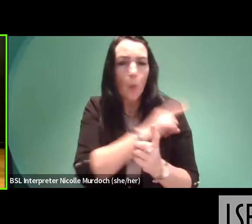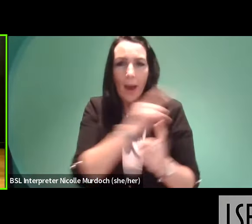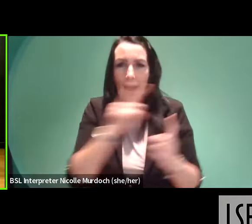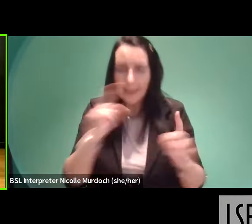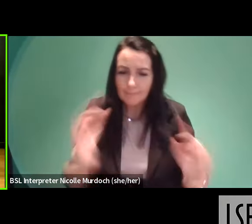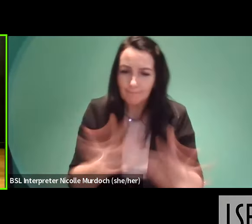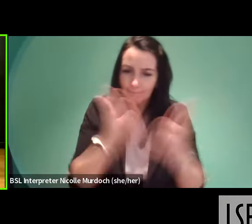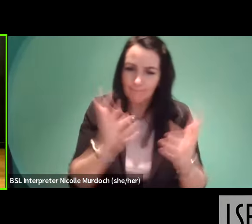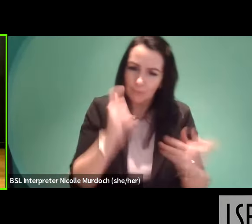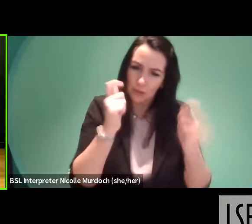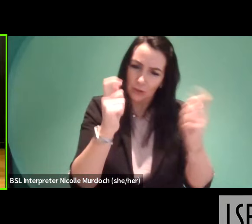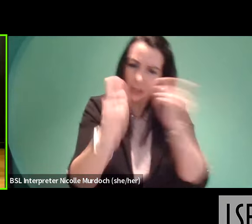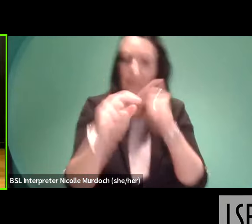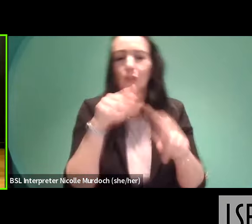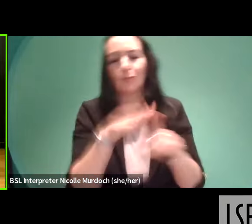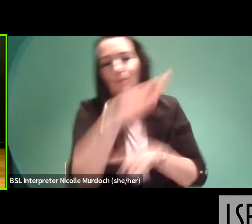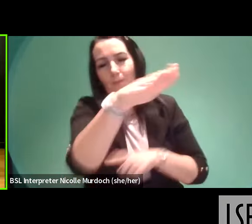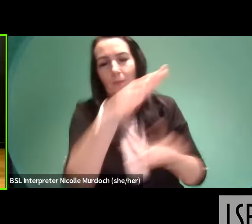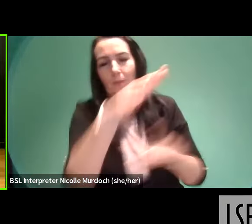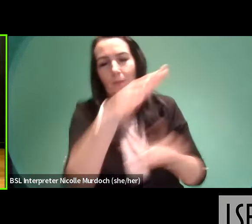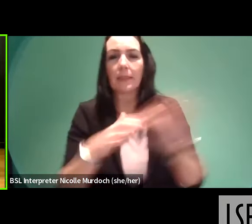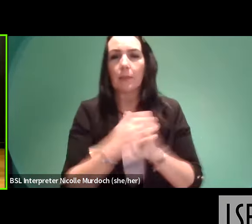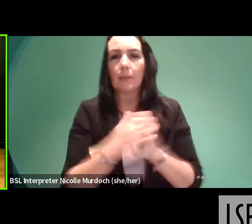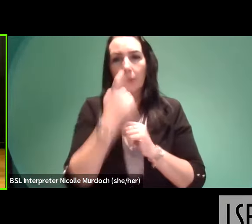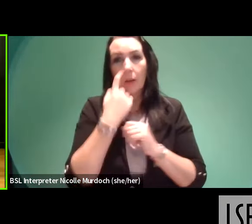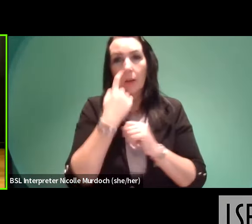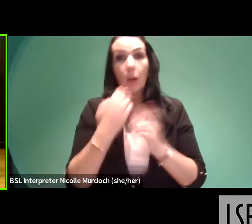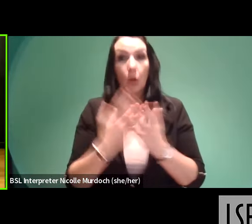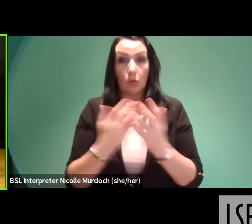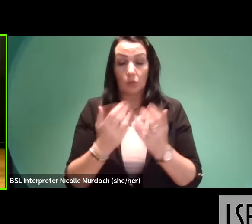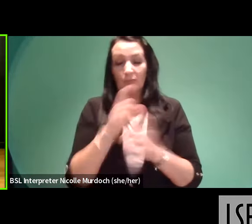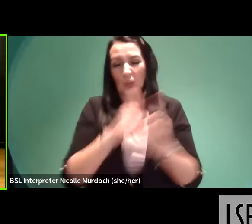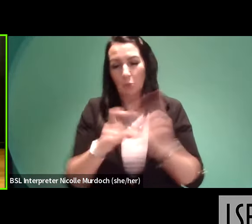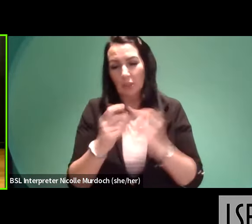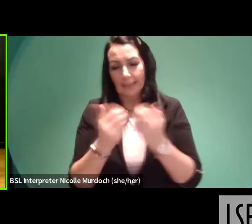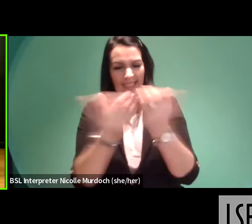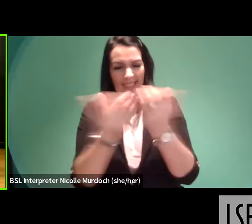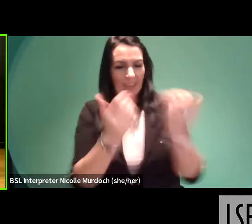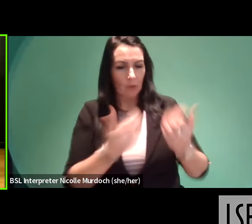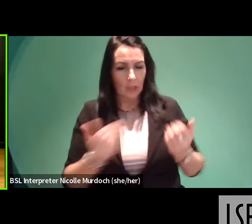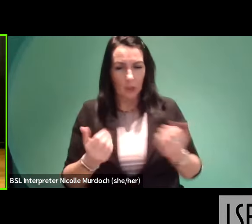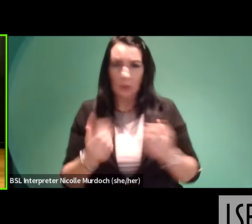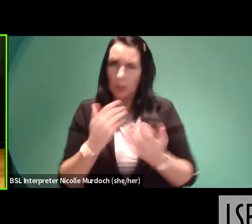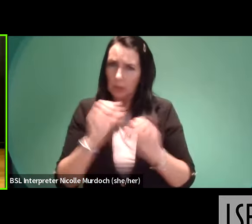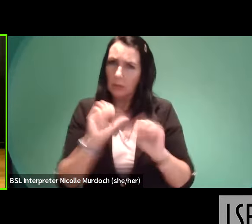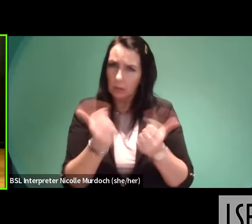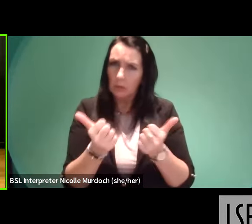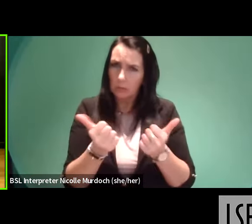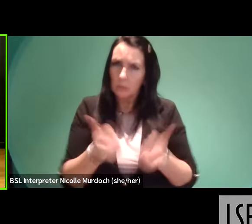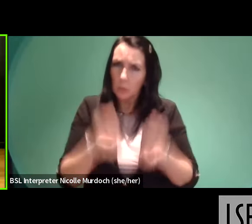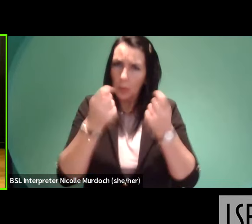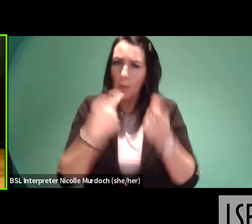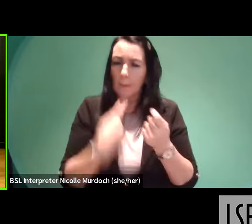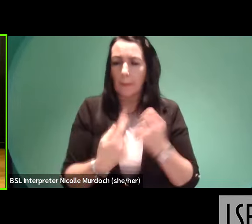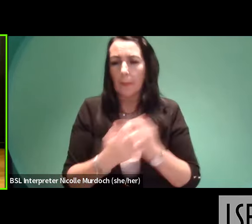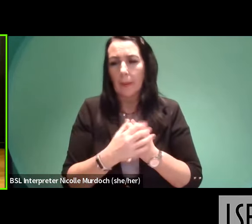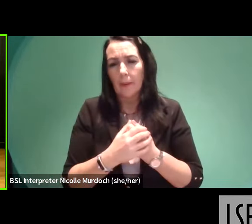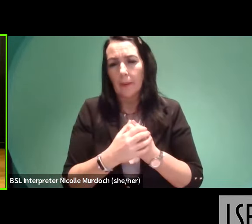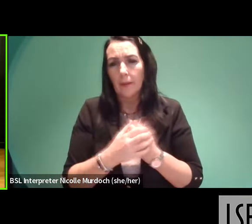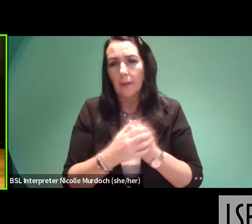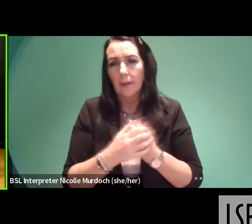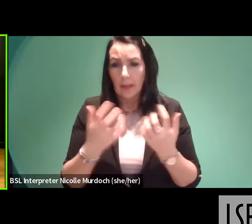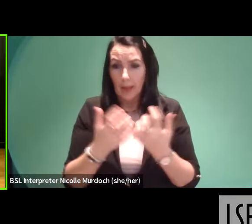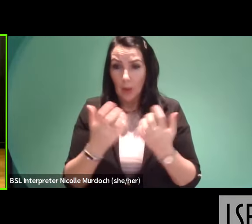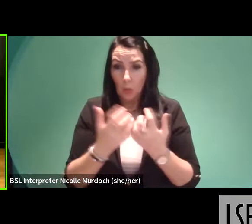change that we need to see. And then on the segregation point, I think it's a really good point. And for me, it comes back to the fact that the way that we